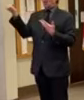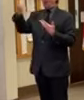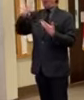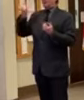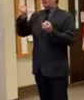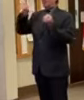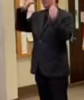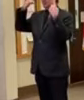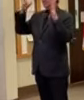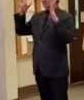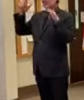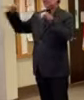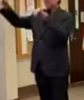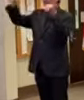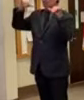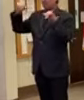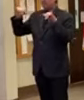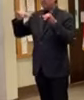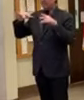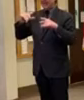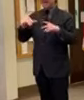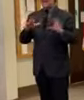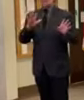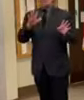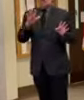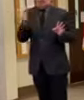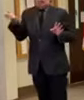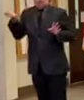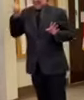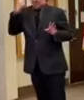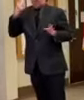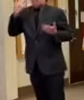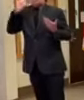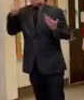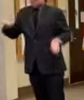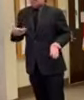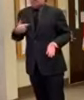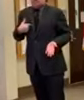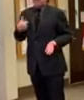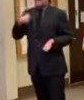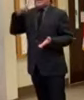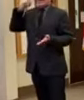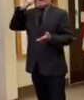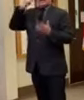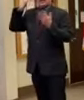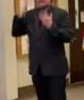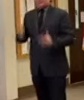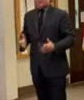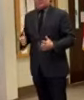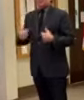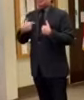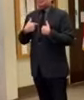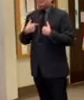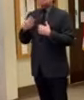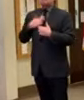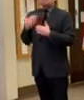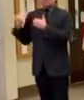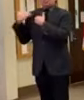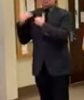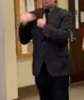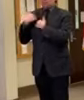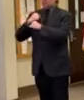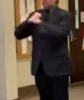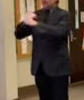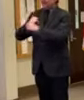know what sheet they're singing from, John, but I can tell you this. As governor of the state of Nevada, it is my responsibility to protect the health and well-being of